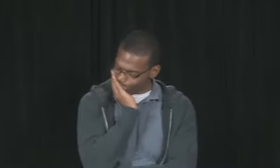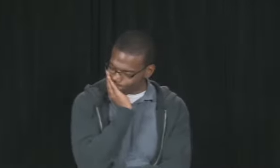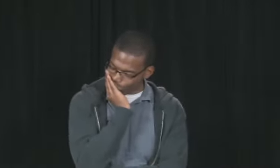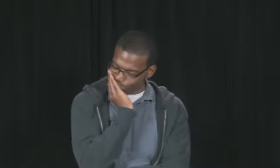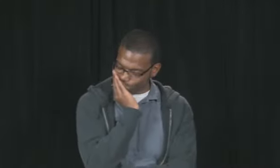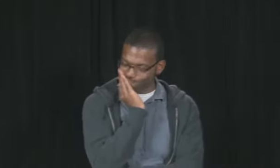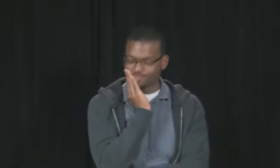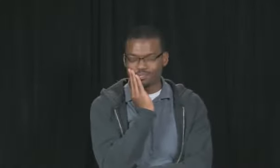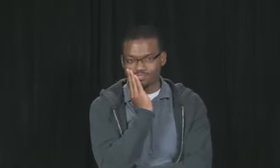Mm-hmm.